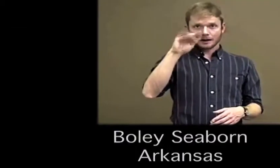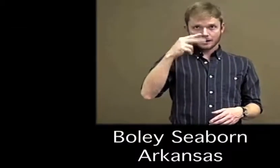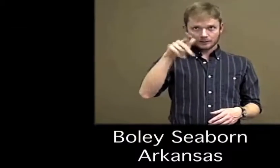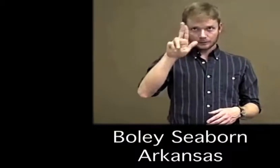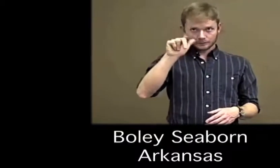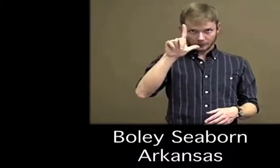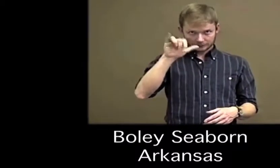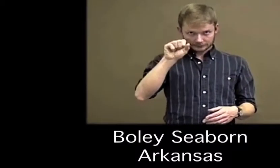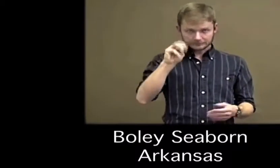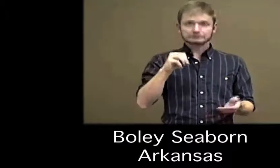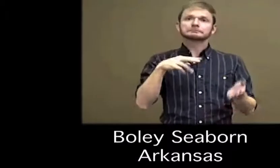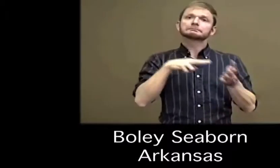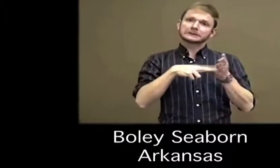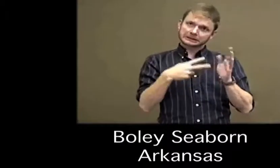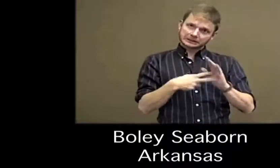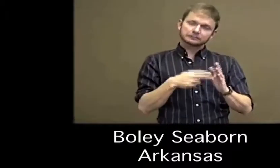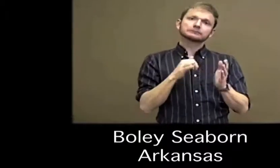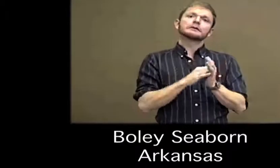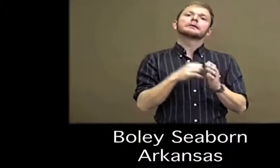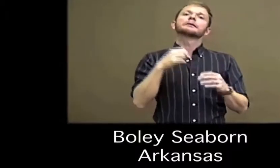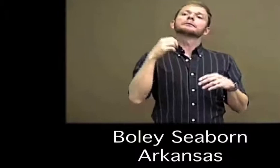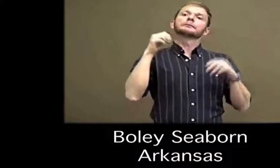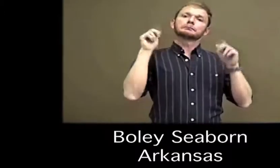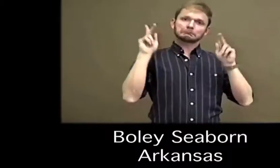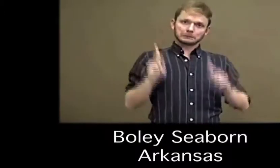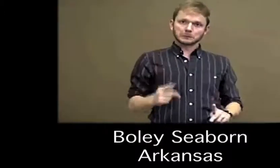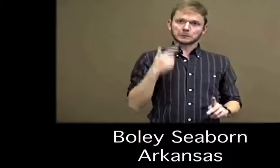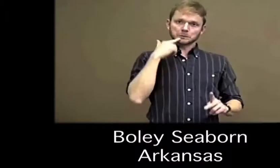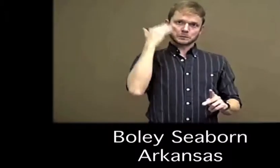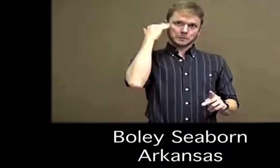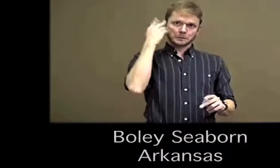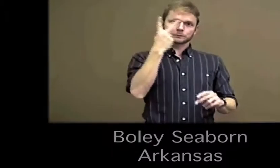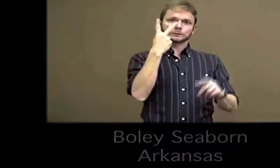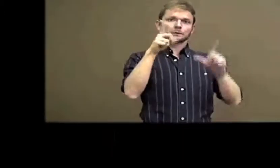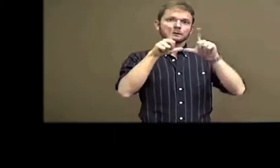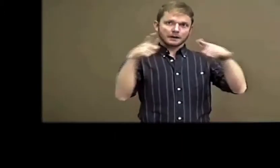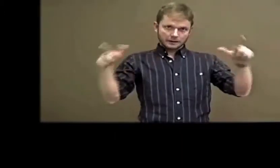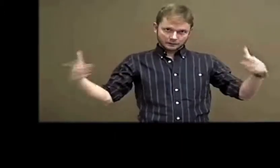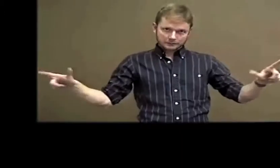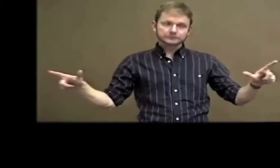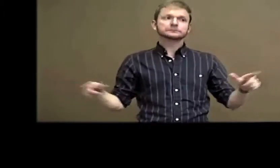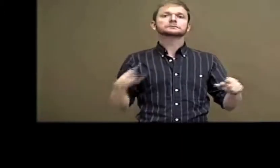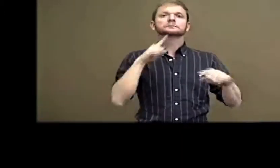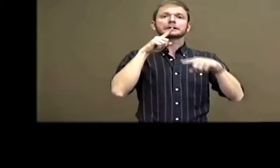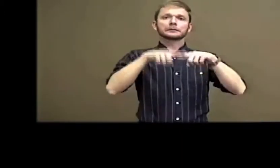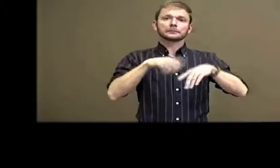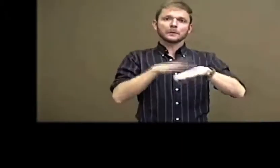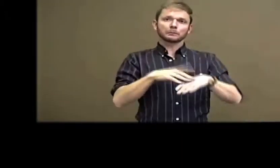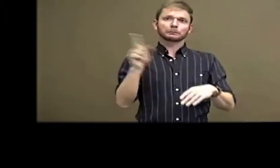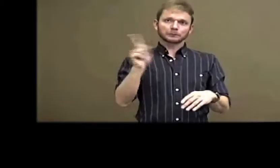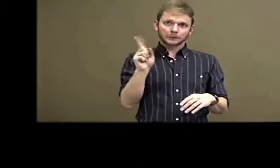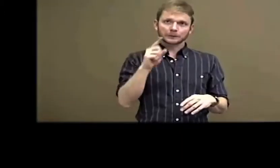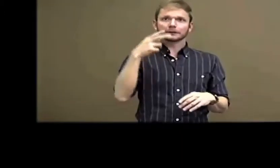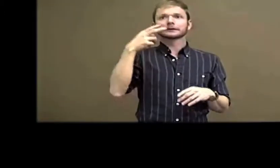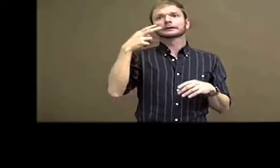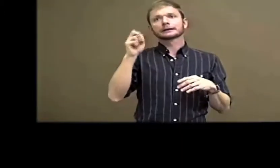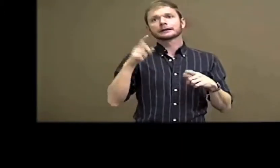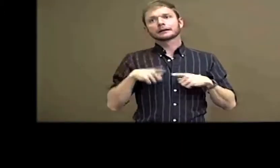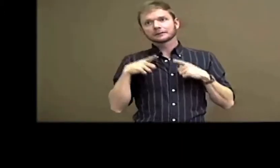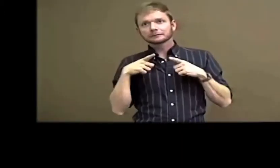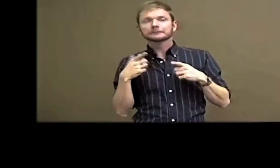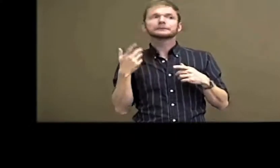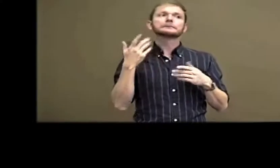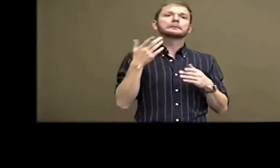Bilingualism means that a person knows two languages. It depends on where you live, where you work, where home is, and what languages are used in each